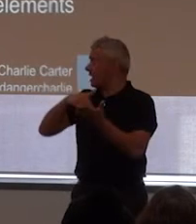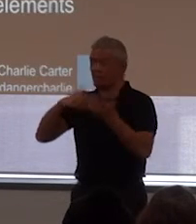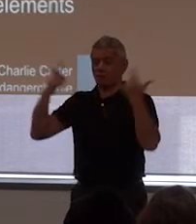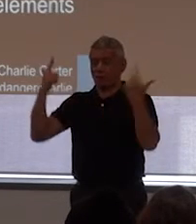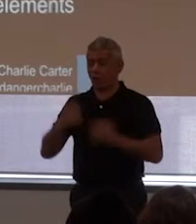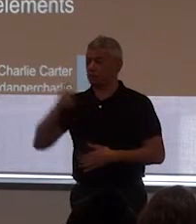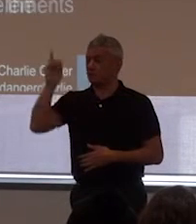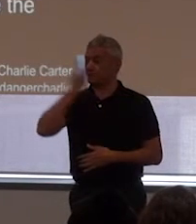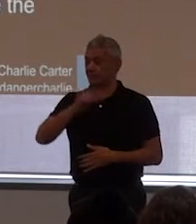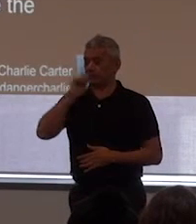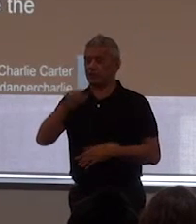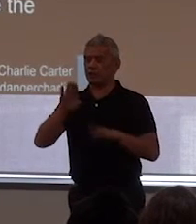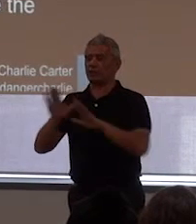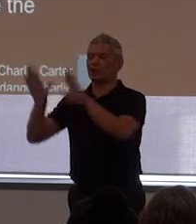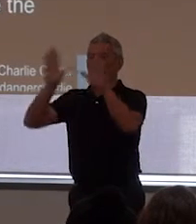Universal design.